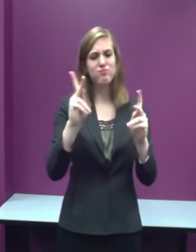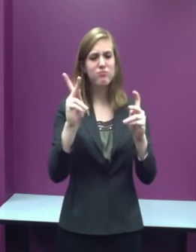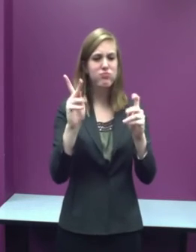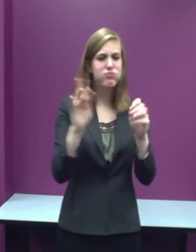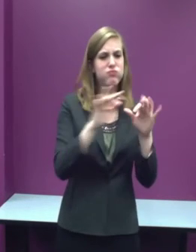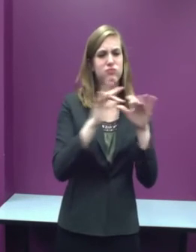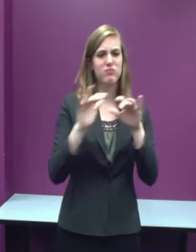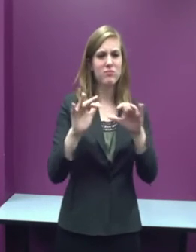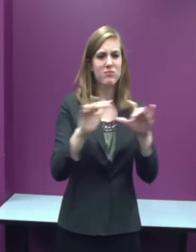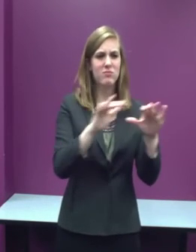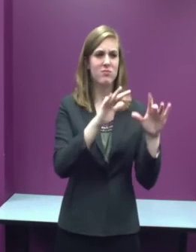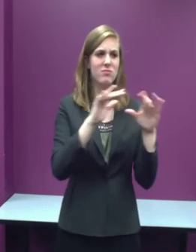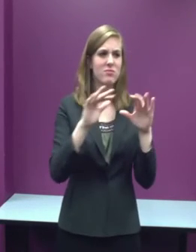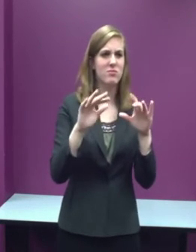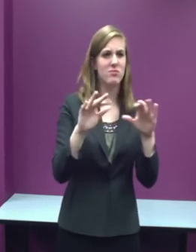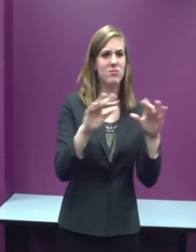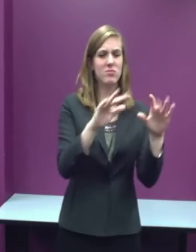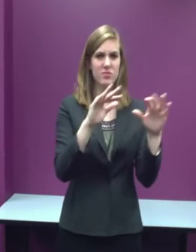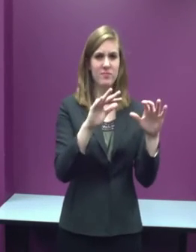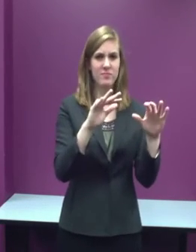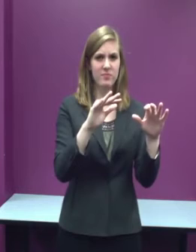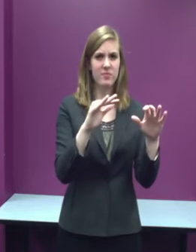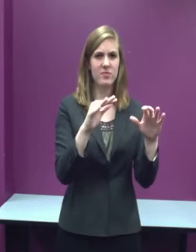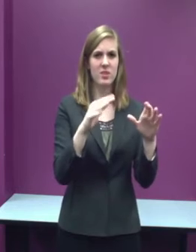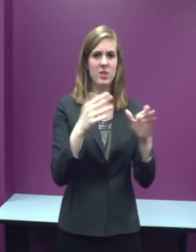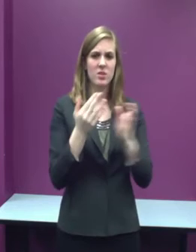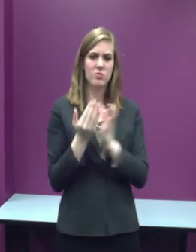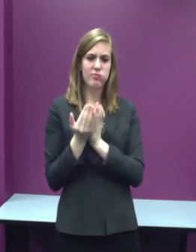Nearby, the expedition settled in for 5 months of bone-chilling cold.